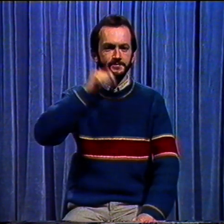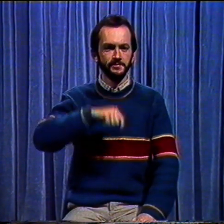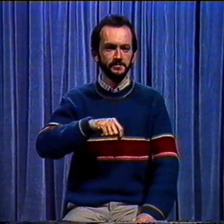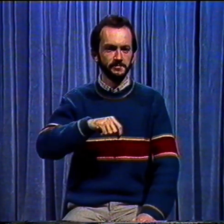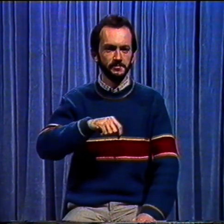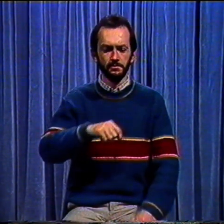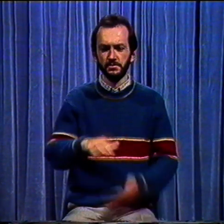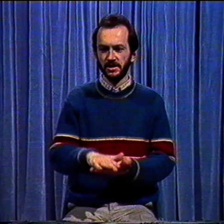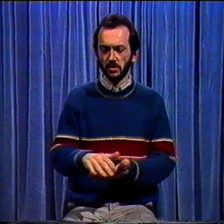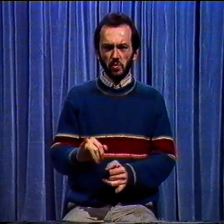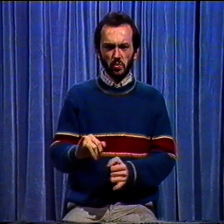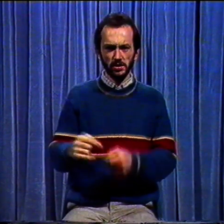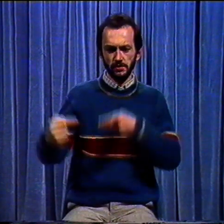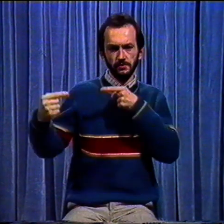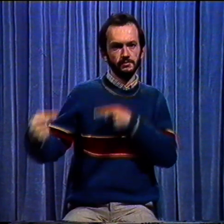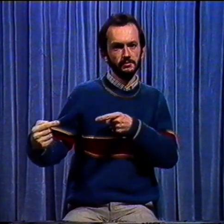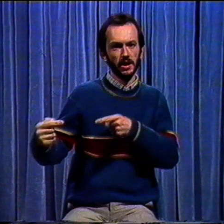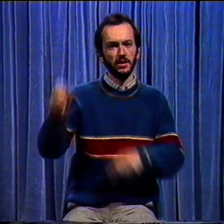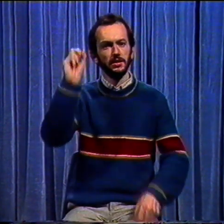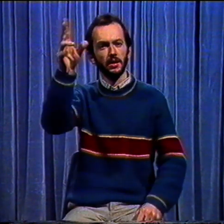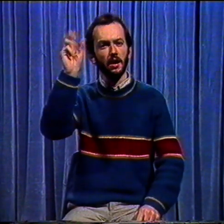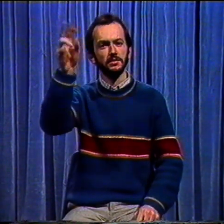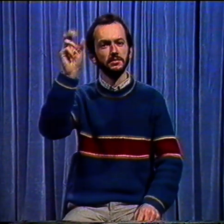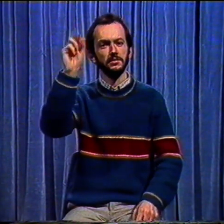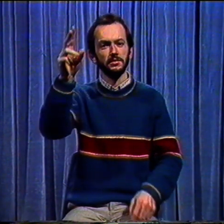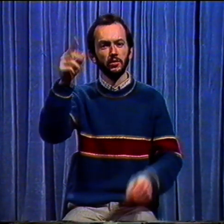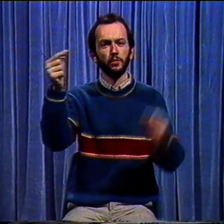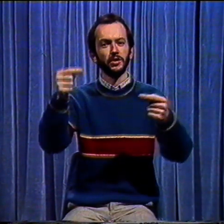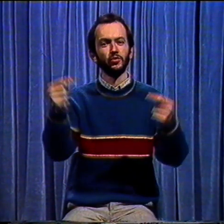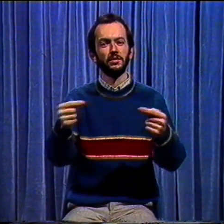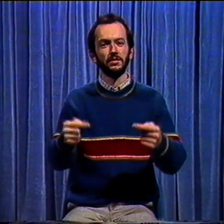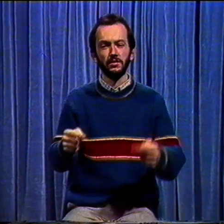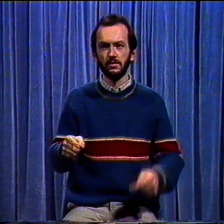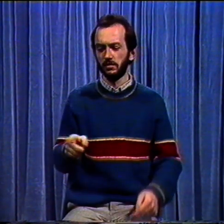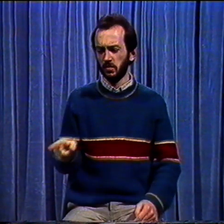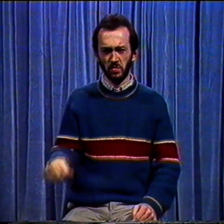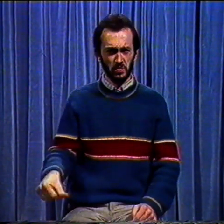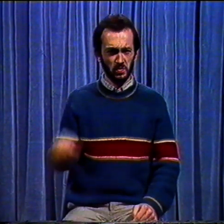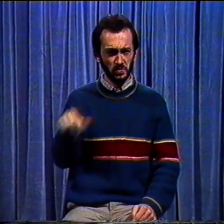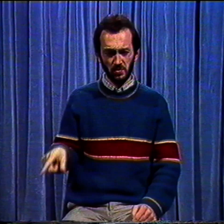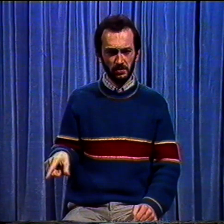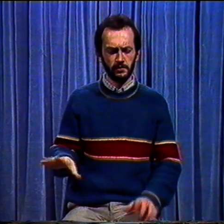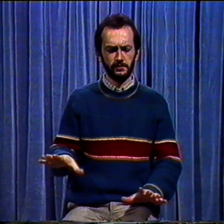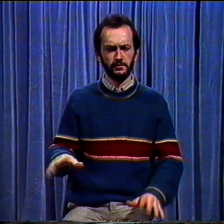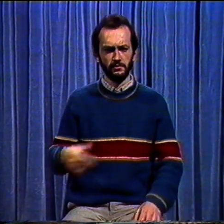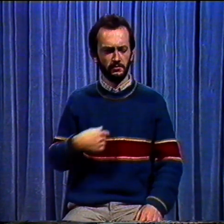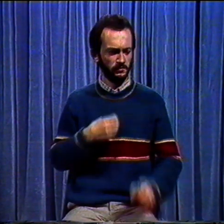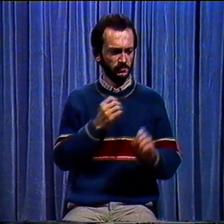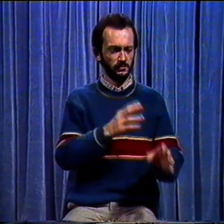With this facial expression, it means maybe you're going to play darts in a darts competition, and you're playing a really skilled